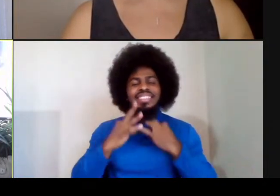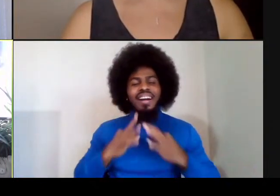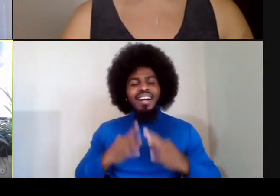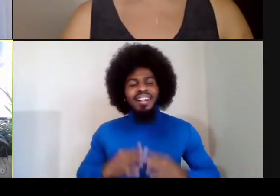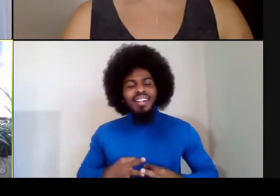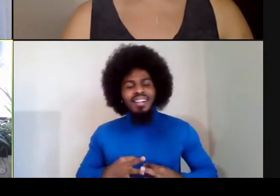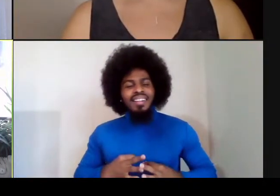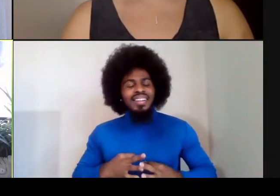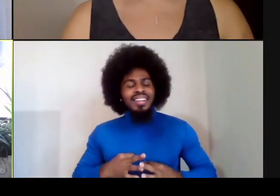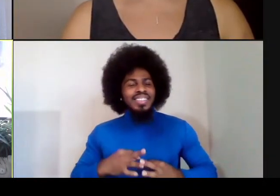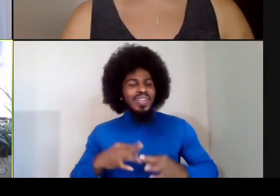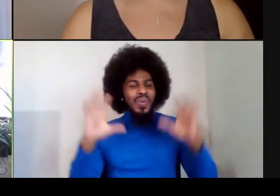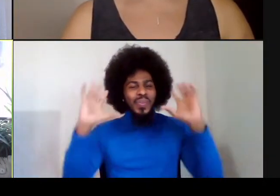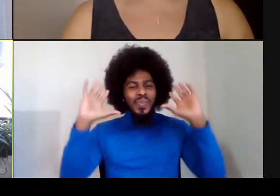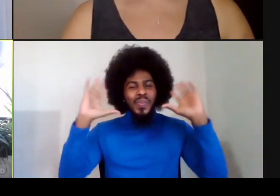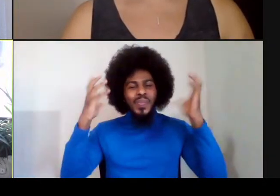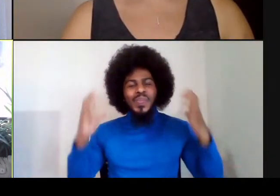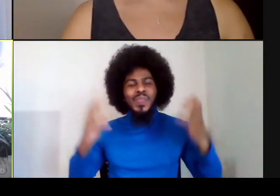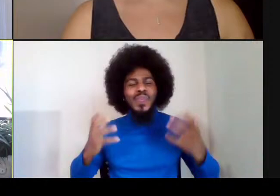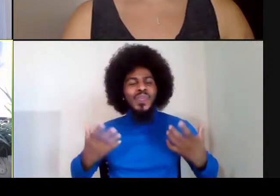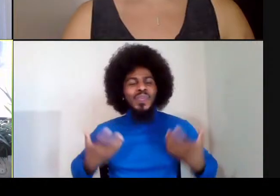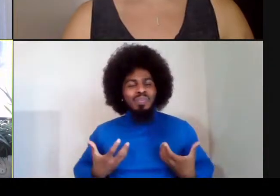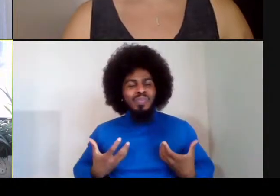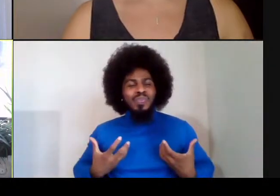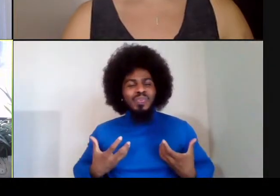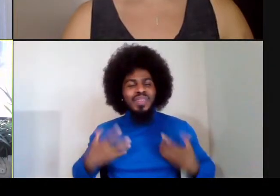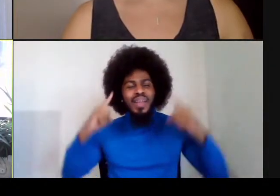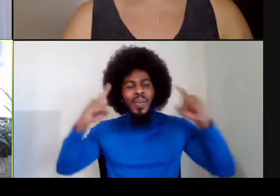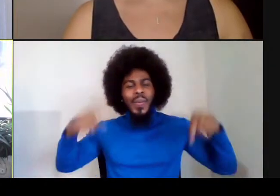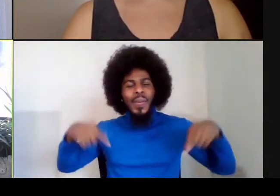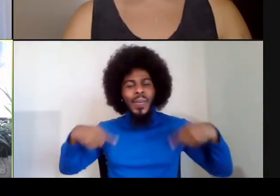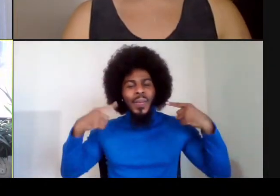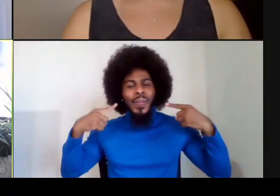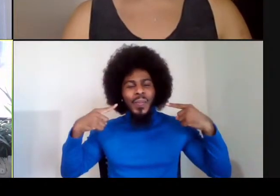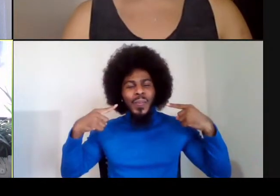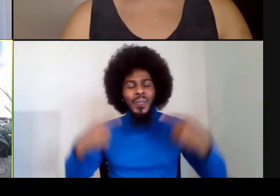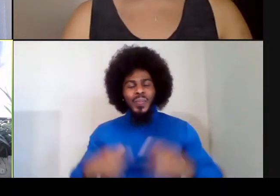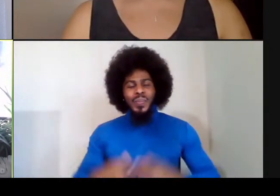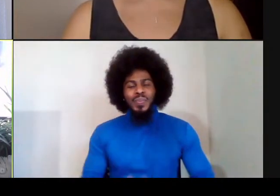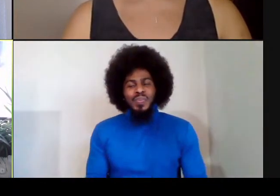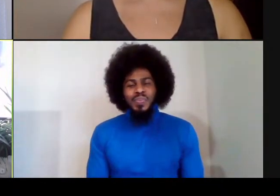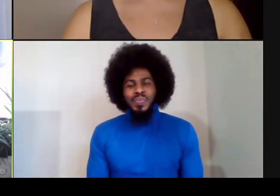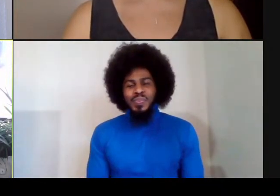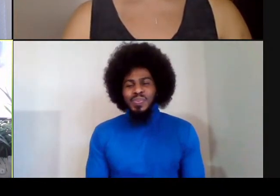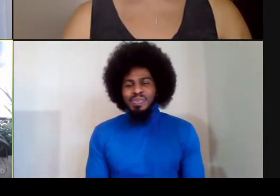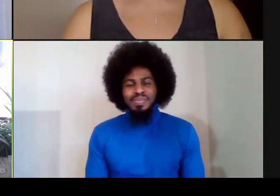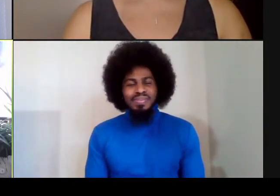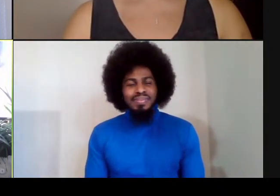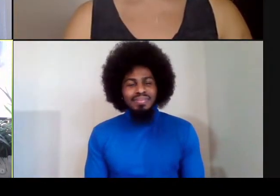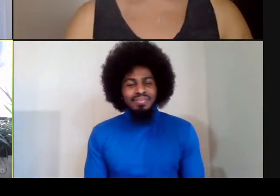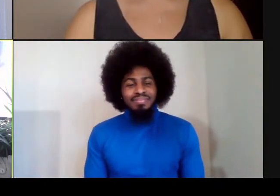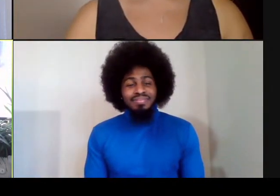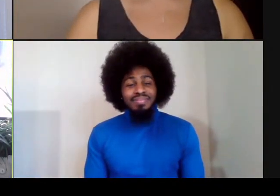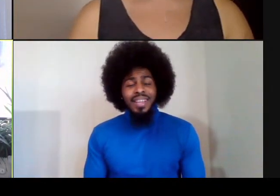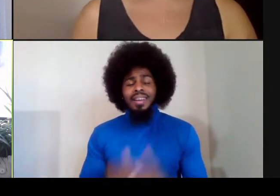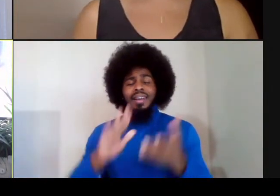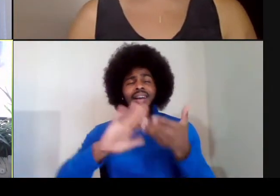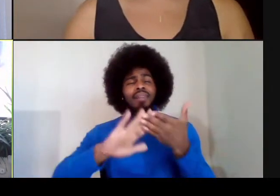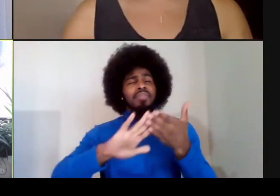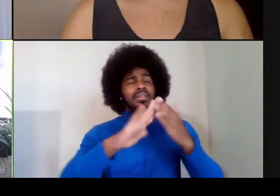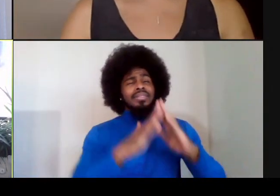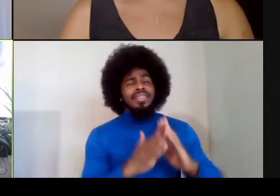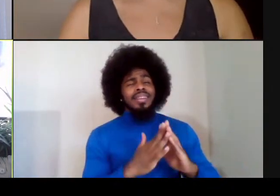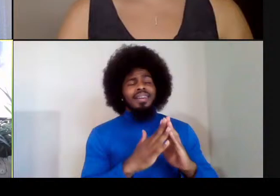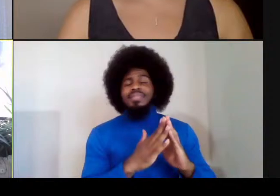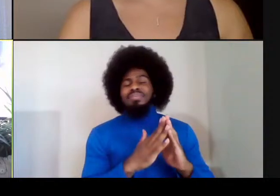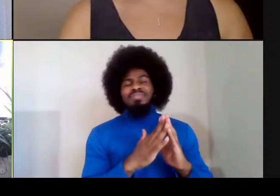to my shoulders, and I have golden hoops. So, community is such a big part of